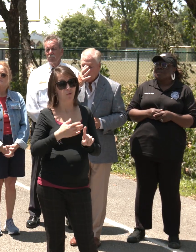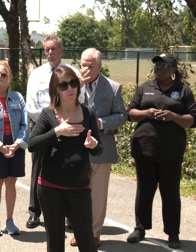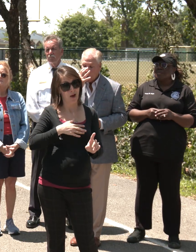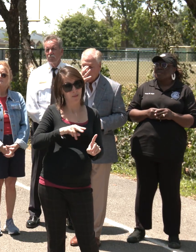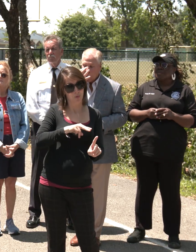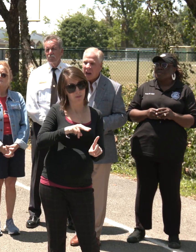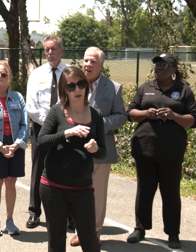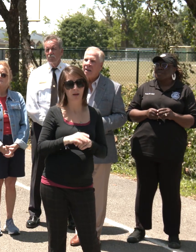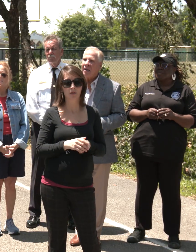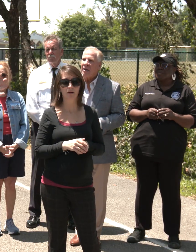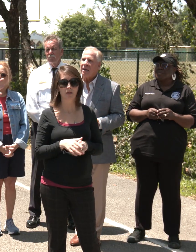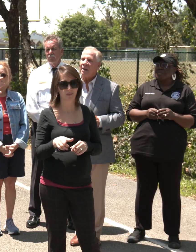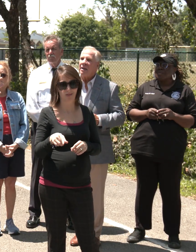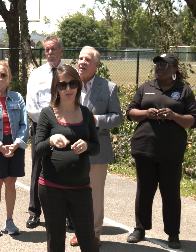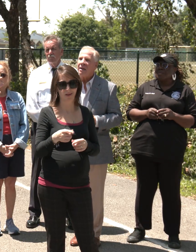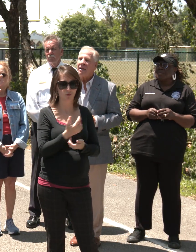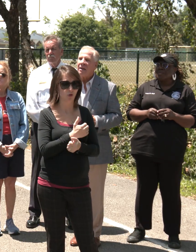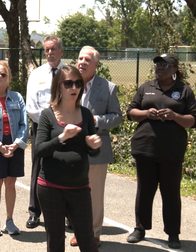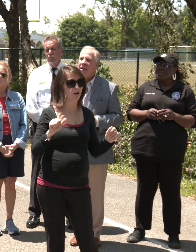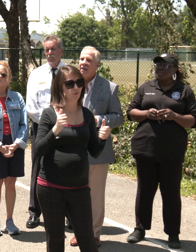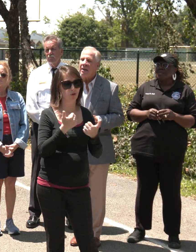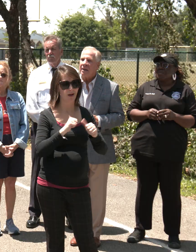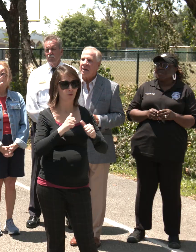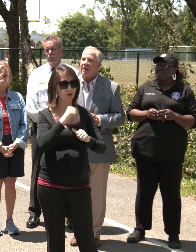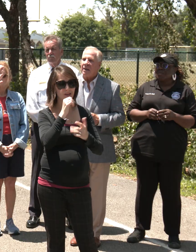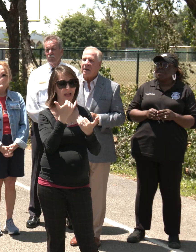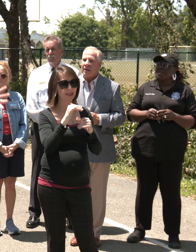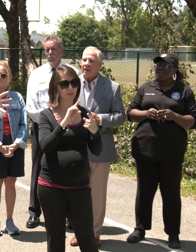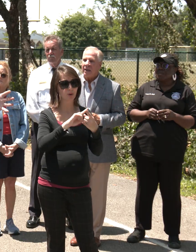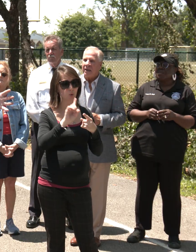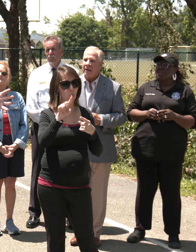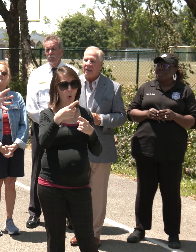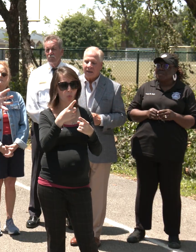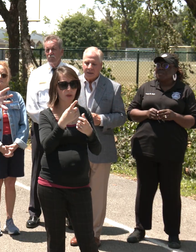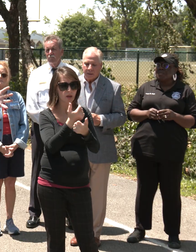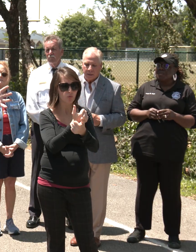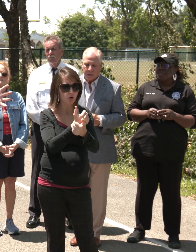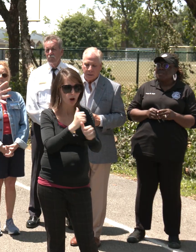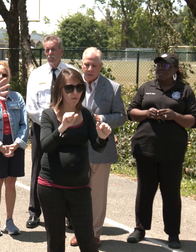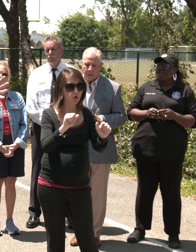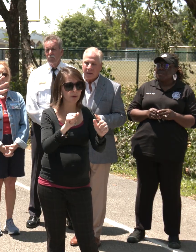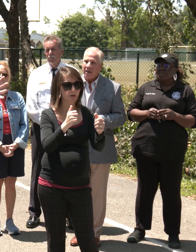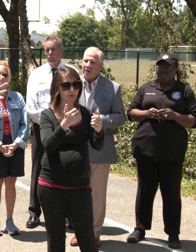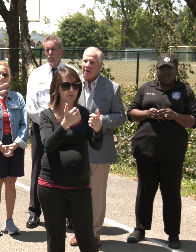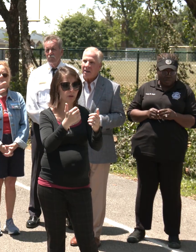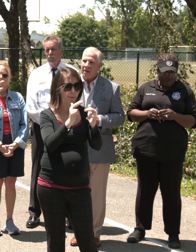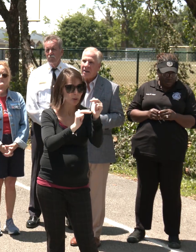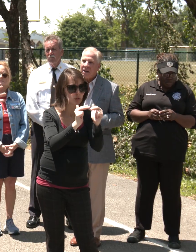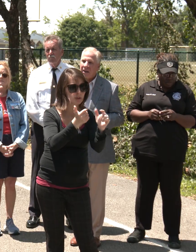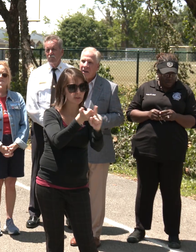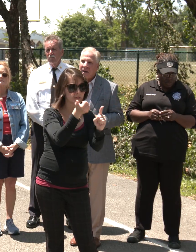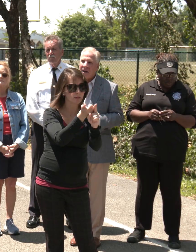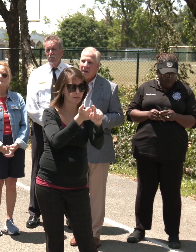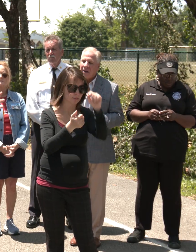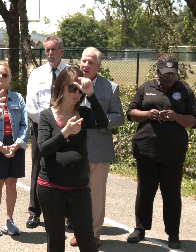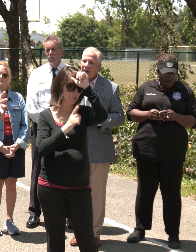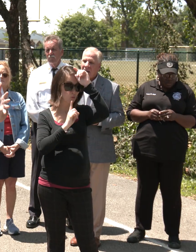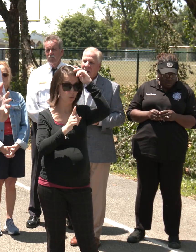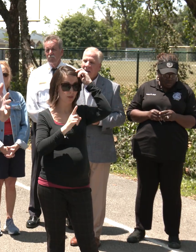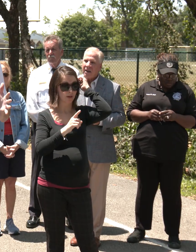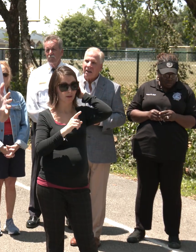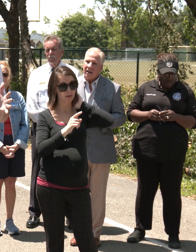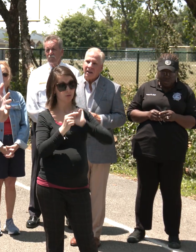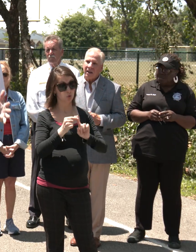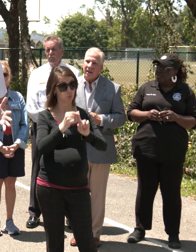perspective, this recovery effort isn't limited to just the recovery. There's a pretty unique opportunity